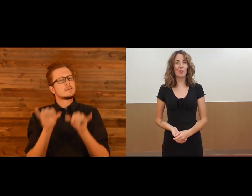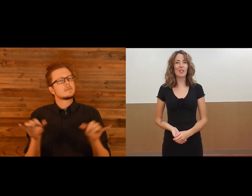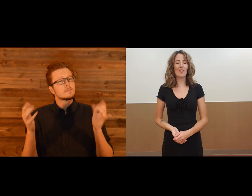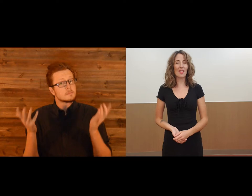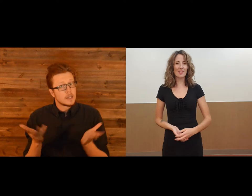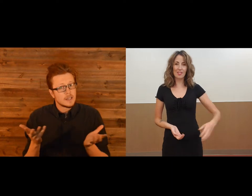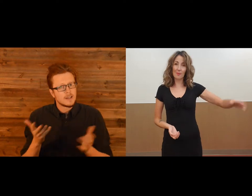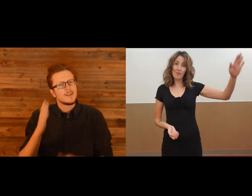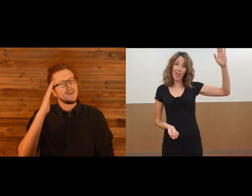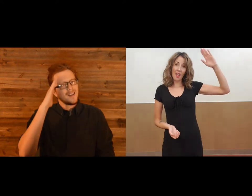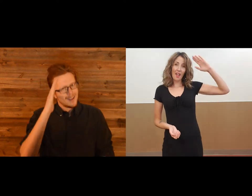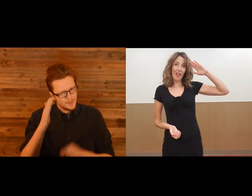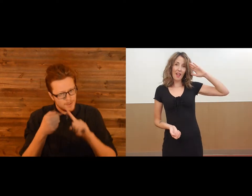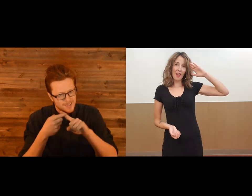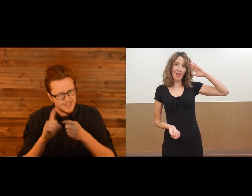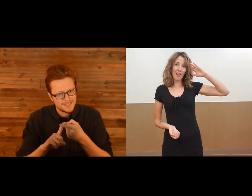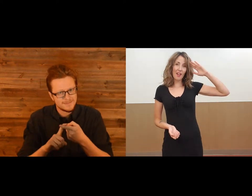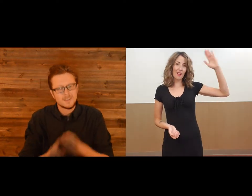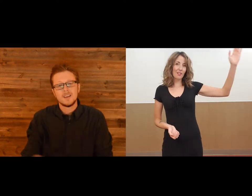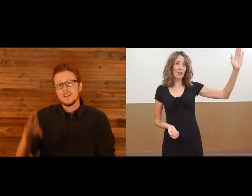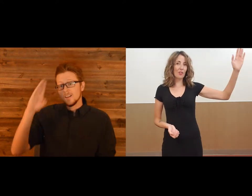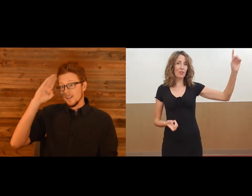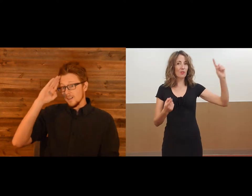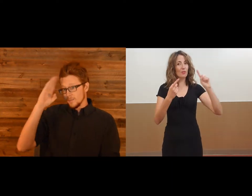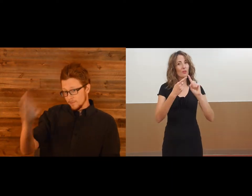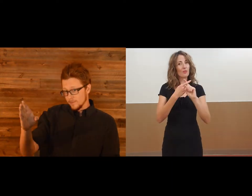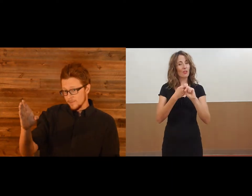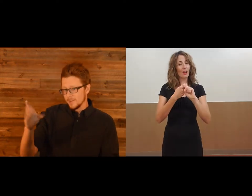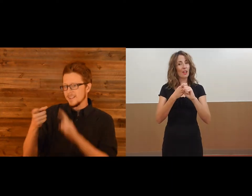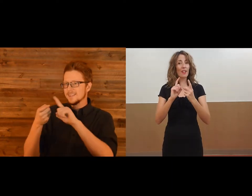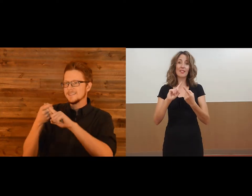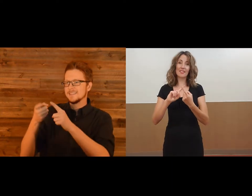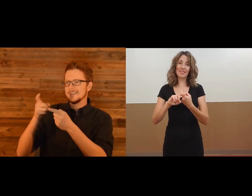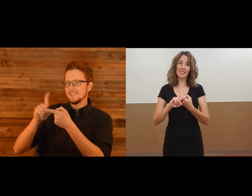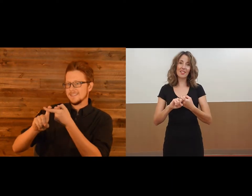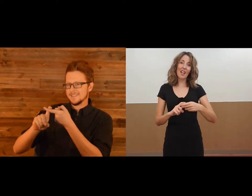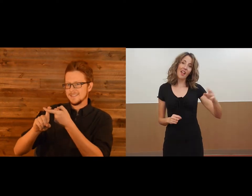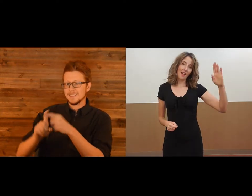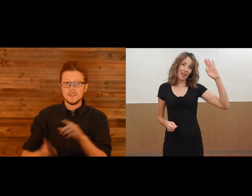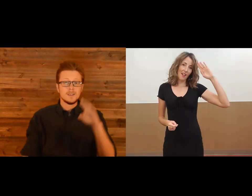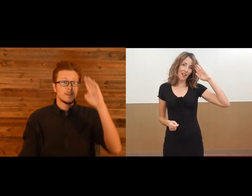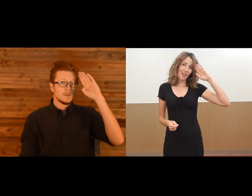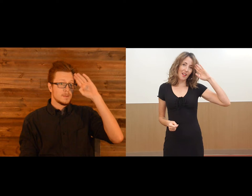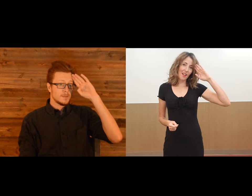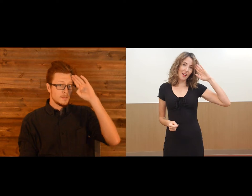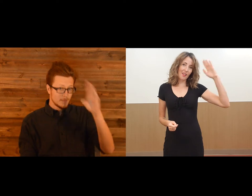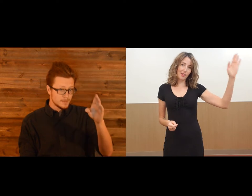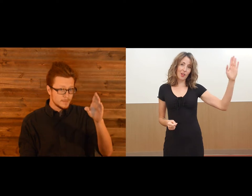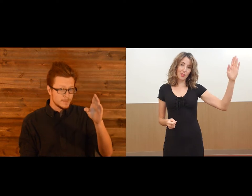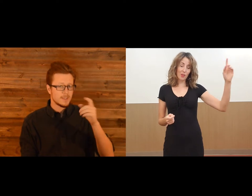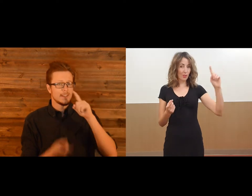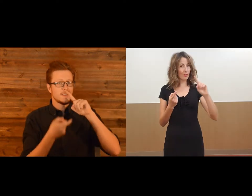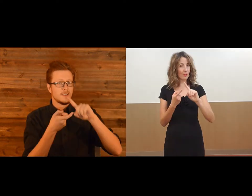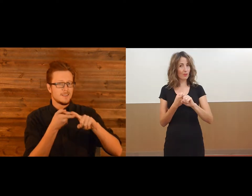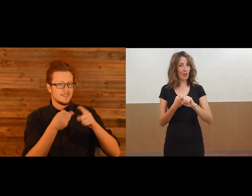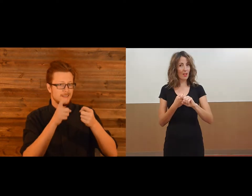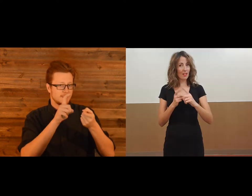Friends, and it goes like this. Hello Friends.